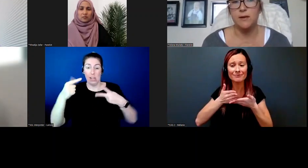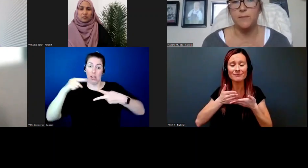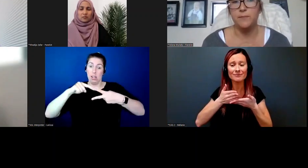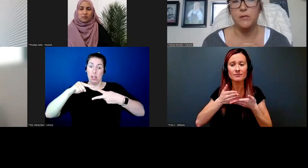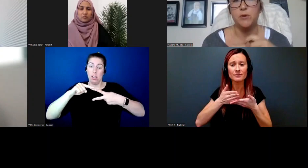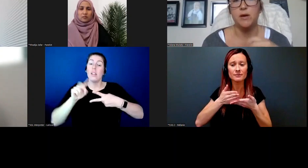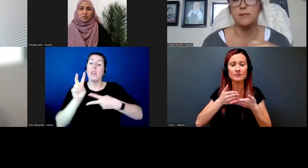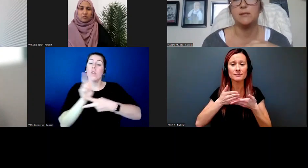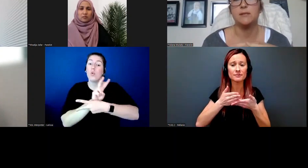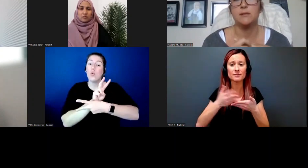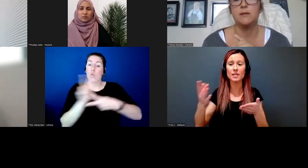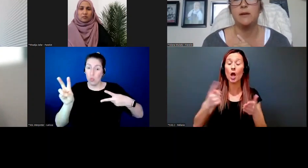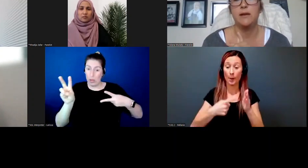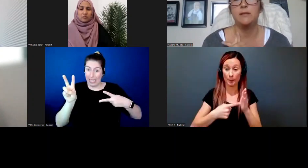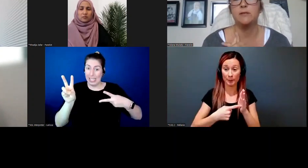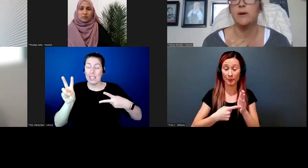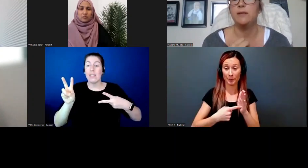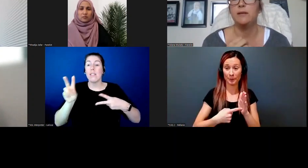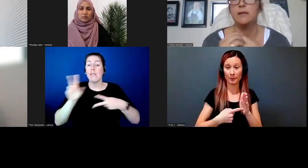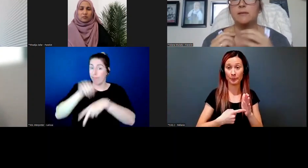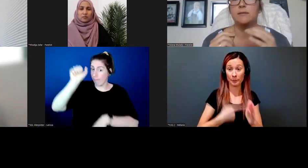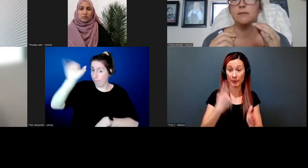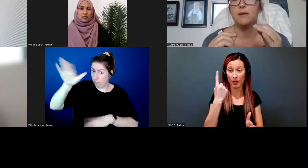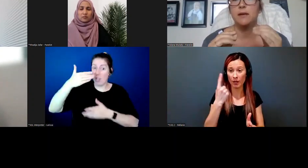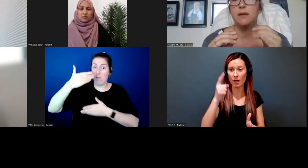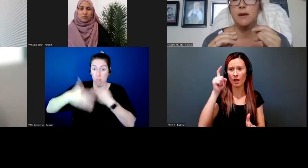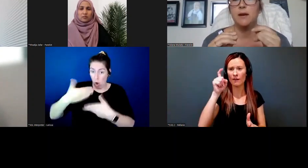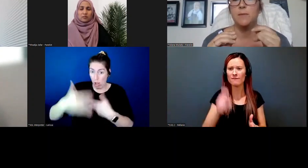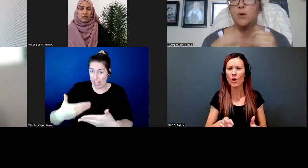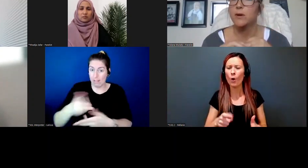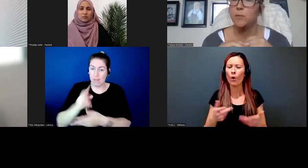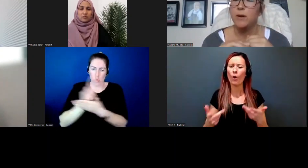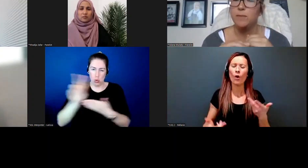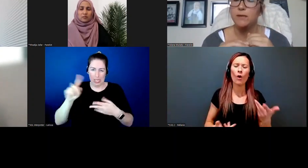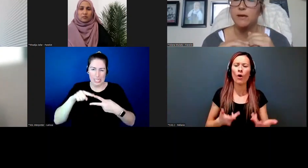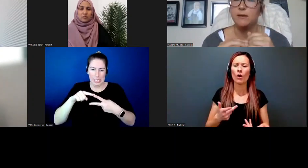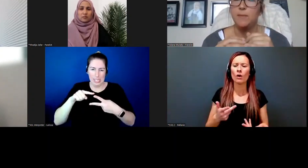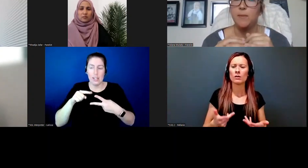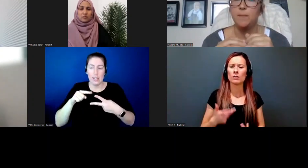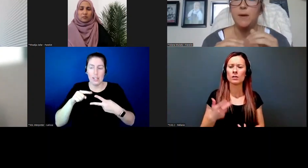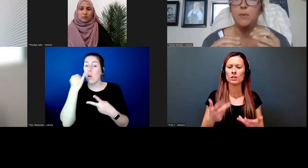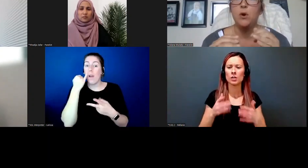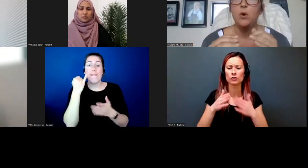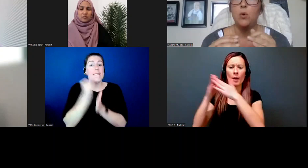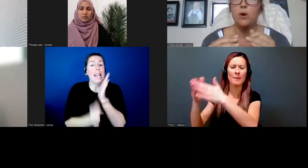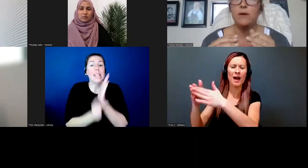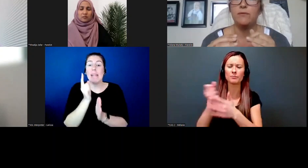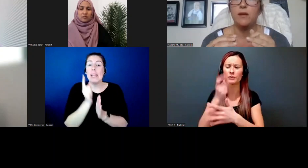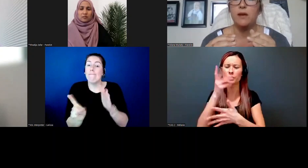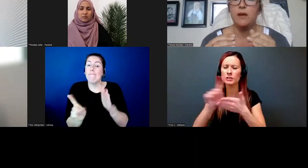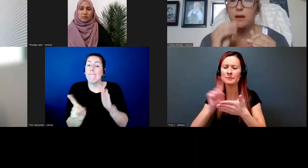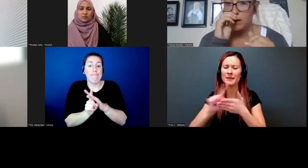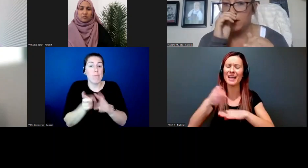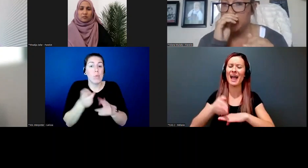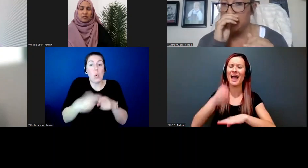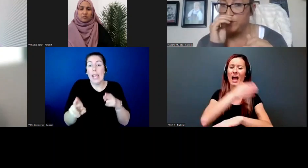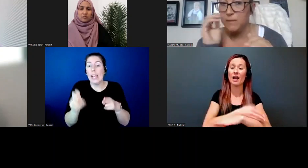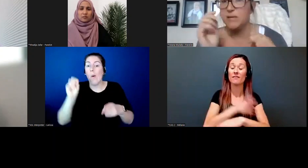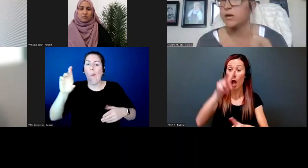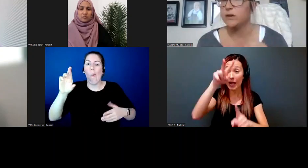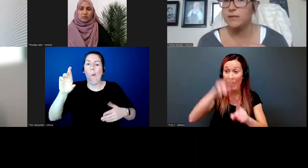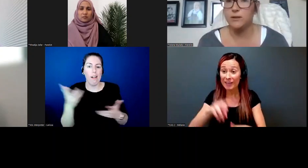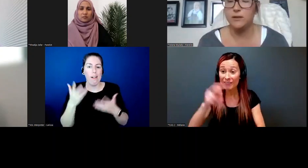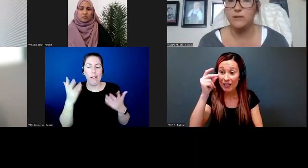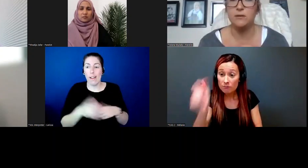weeks to process it. So anything that's a quick appointment that they pop up, or if